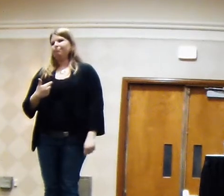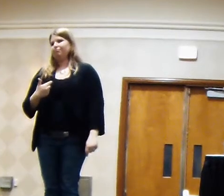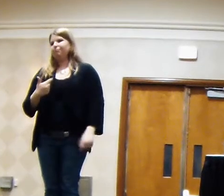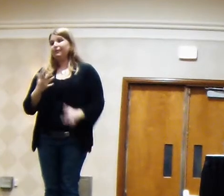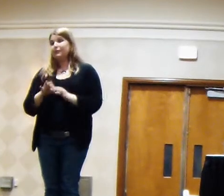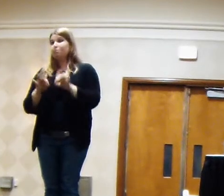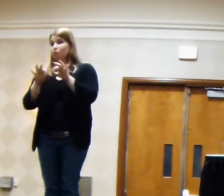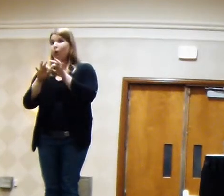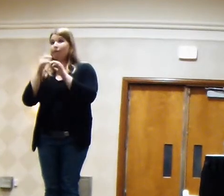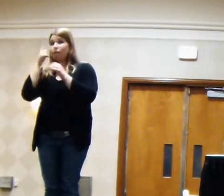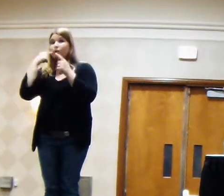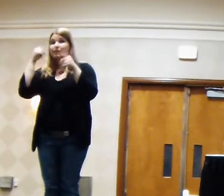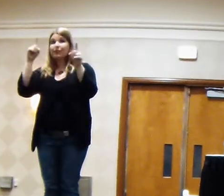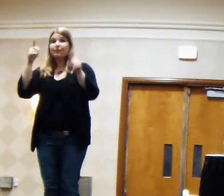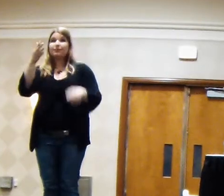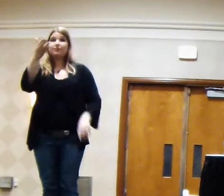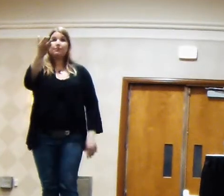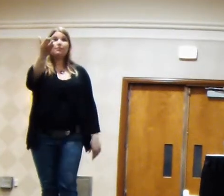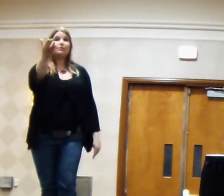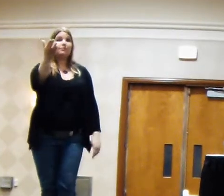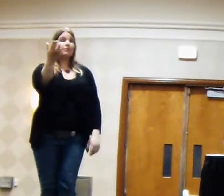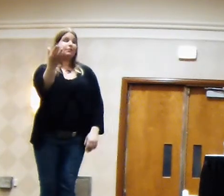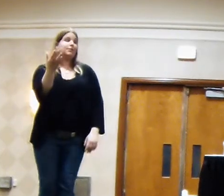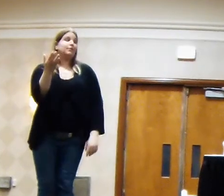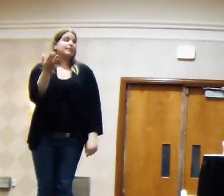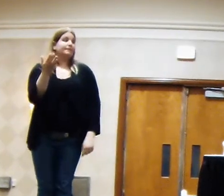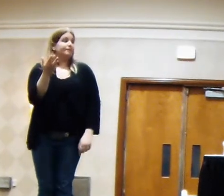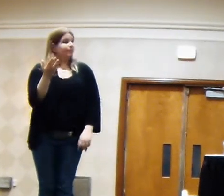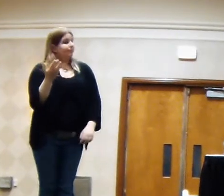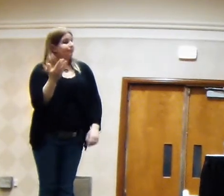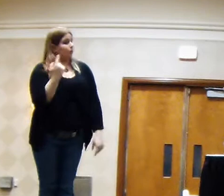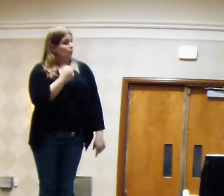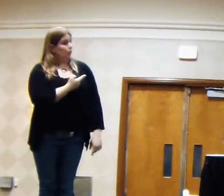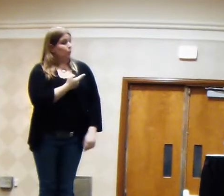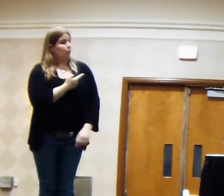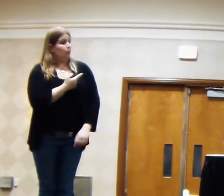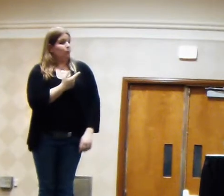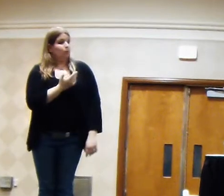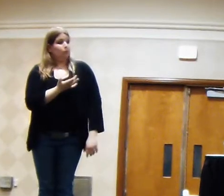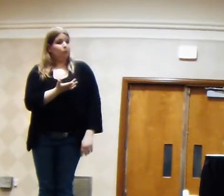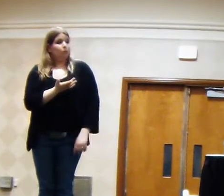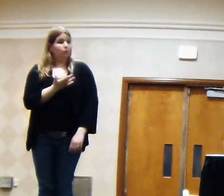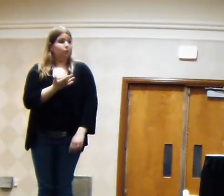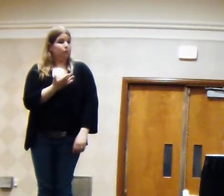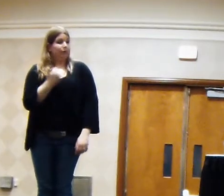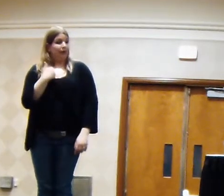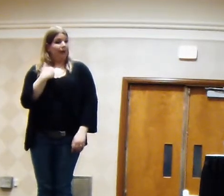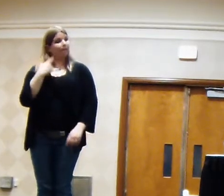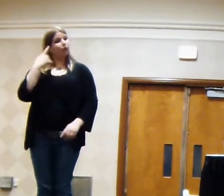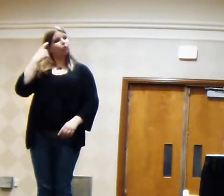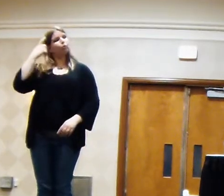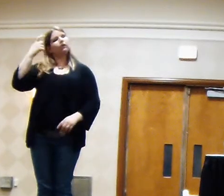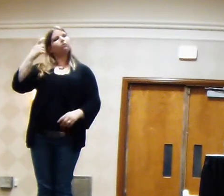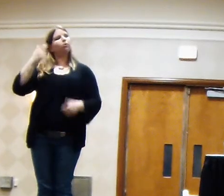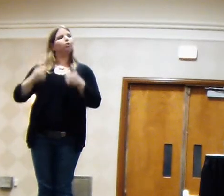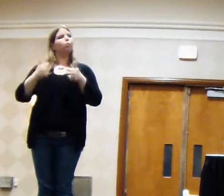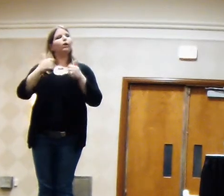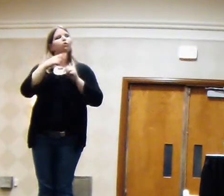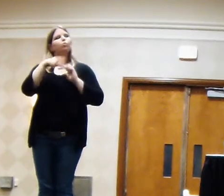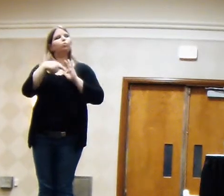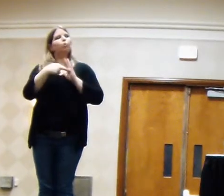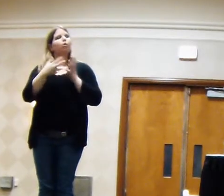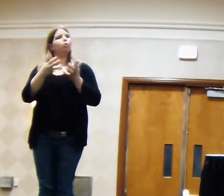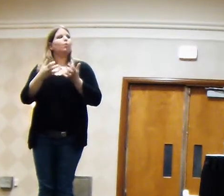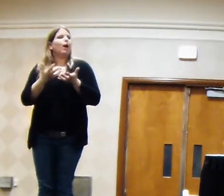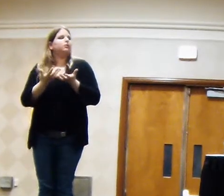success. And my second question is, do you have any dream roles that you wish you could have